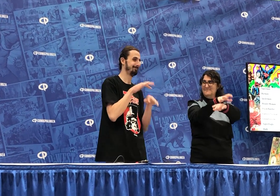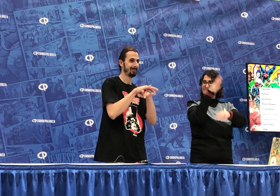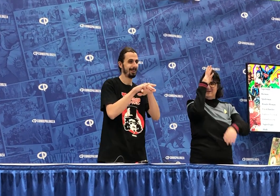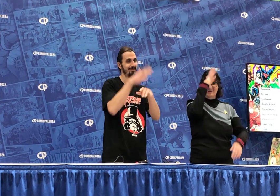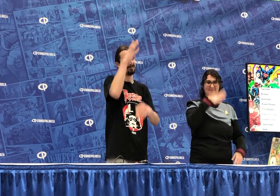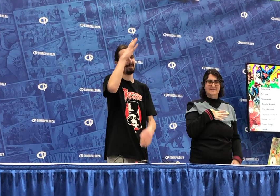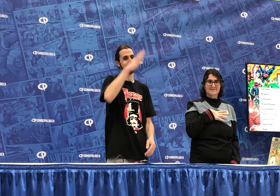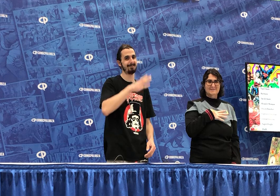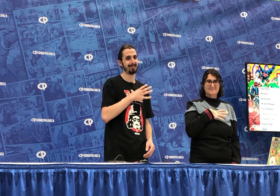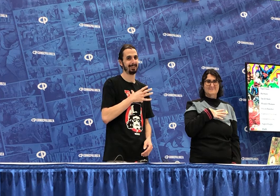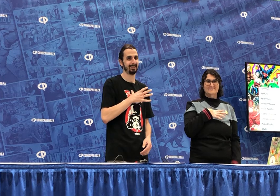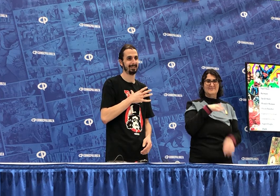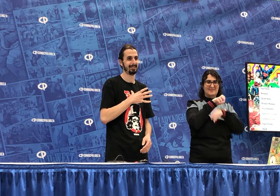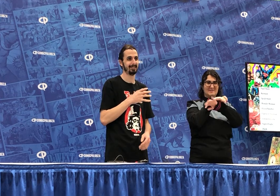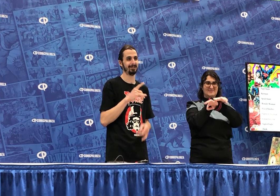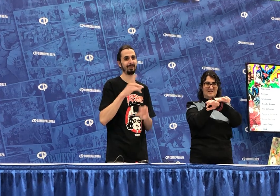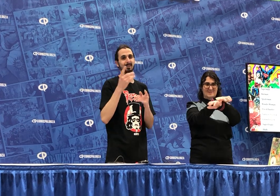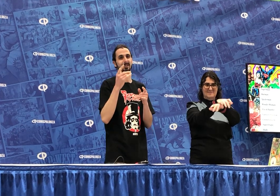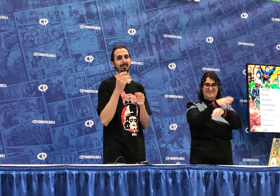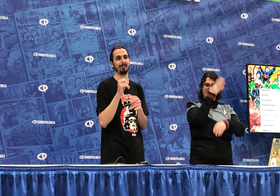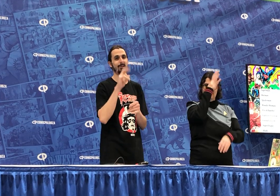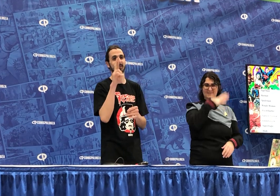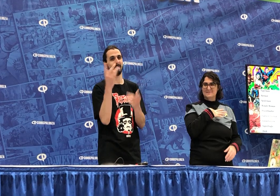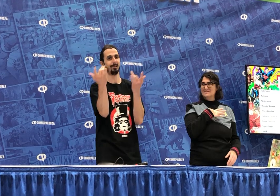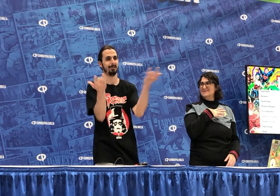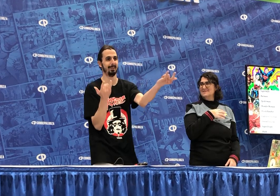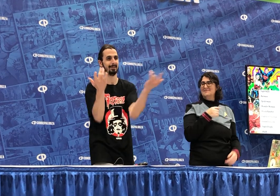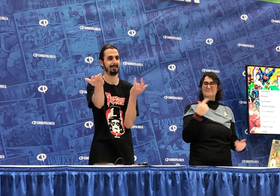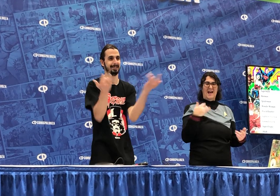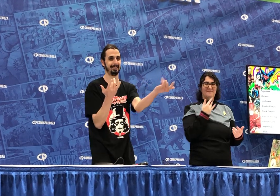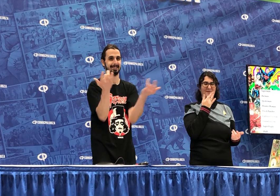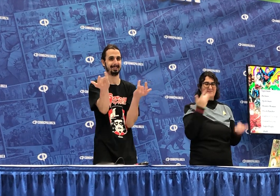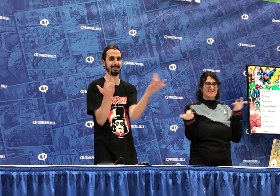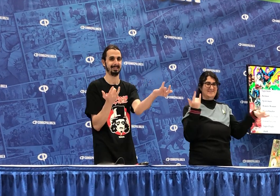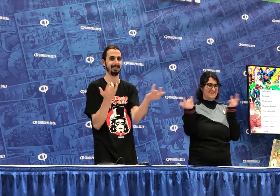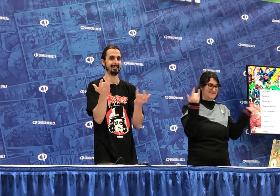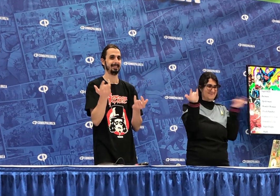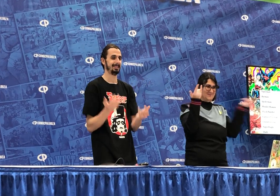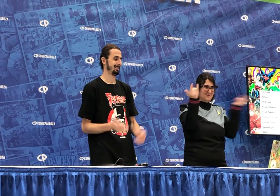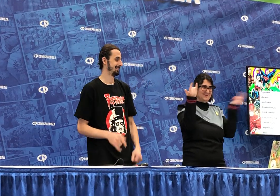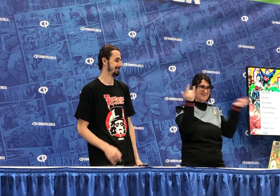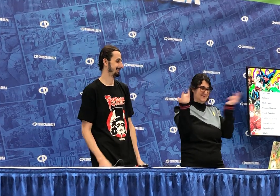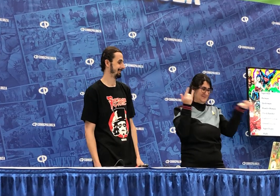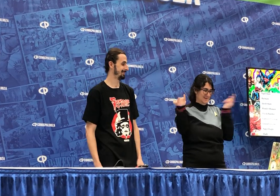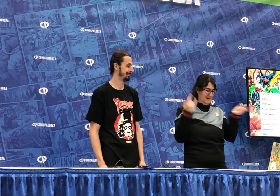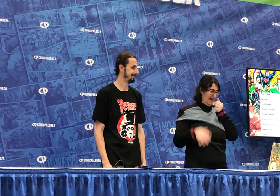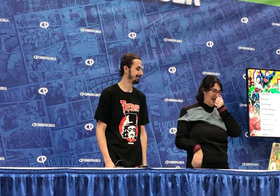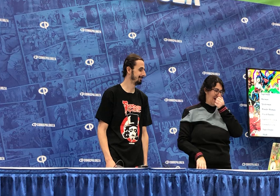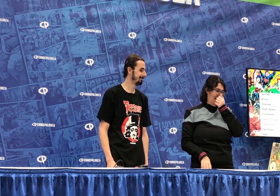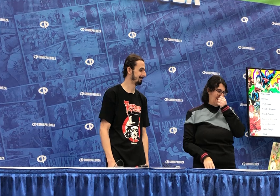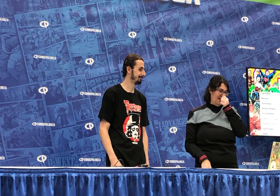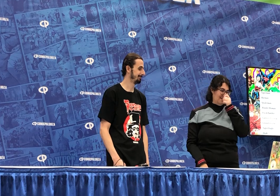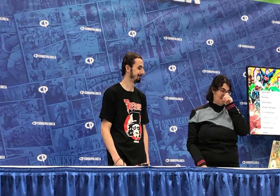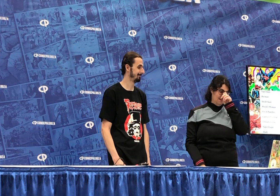Some people also will actually sign spider and then man, but most people mark it is saying do it more like this, yeah, like you're shooting webs.